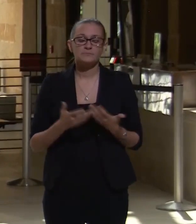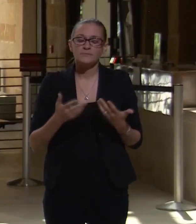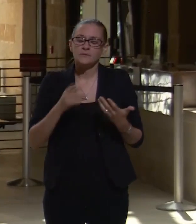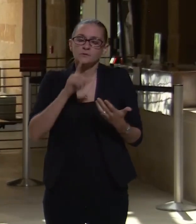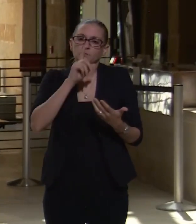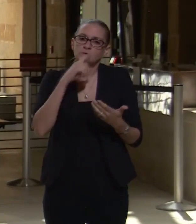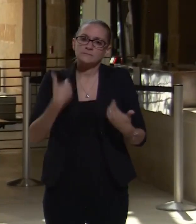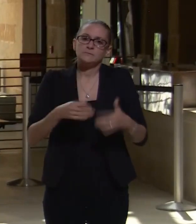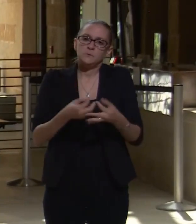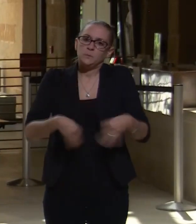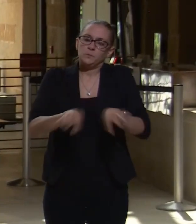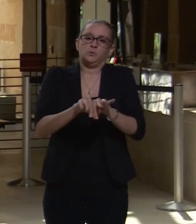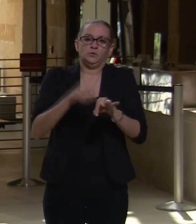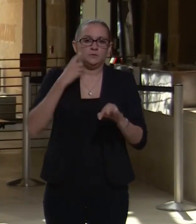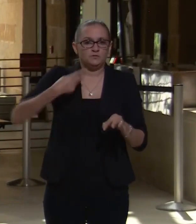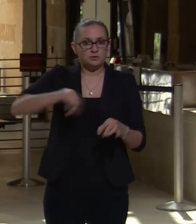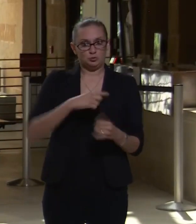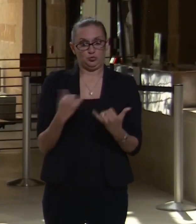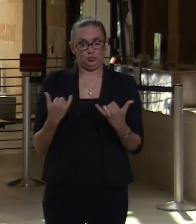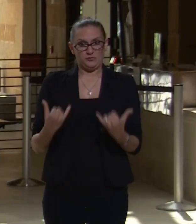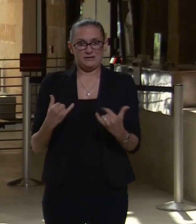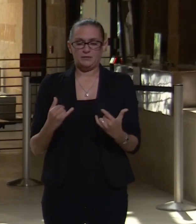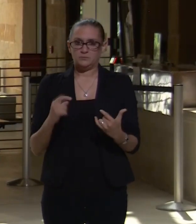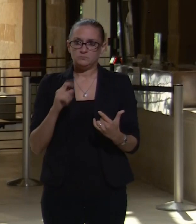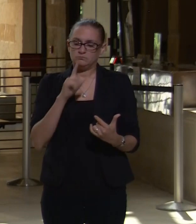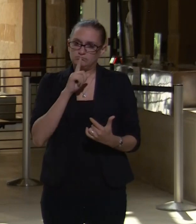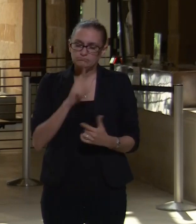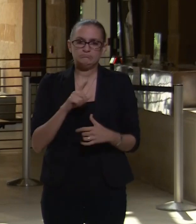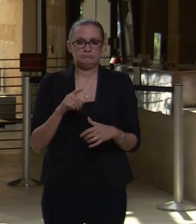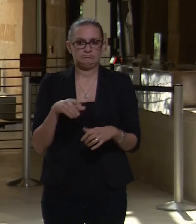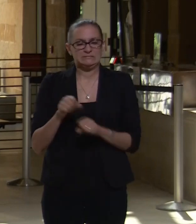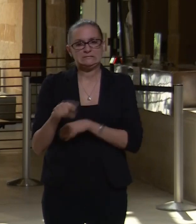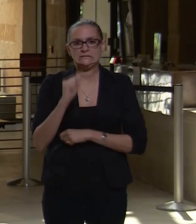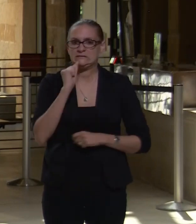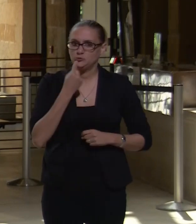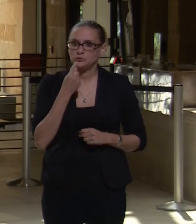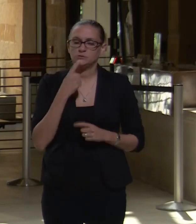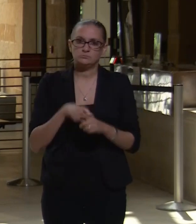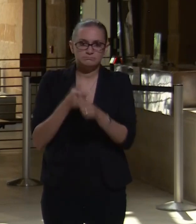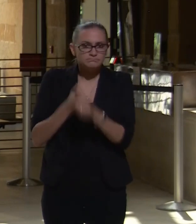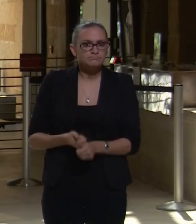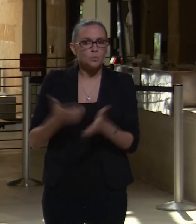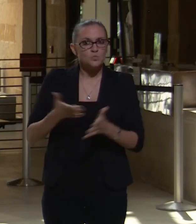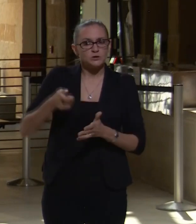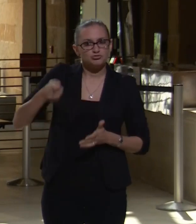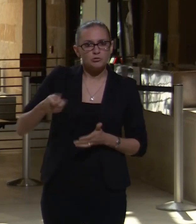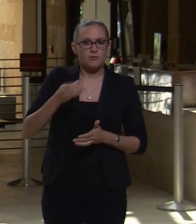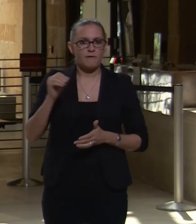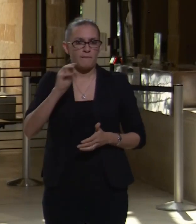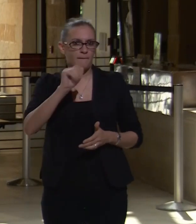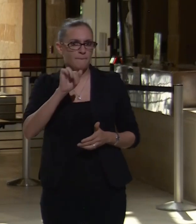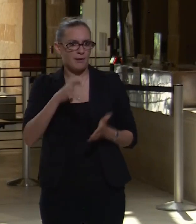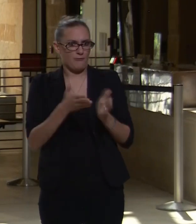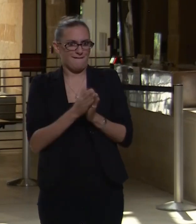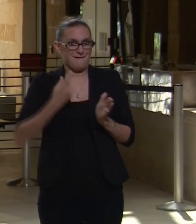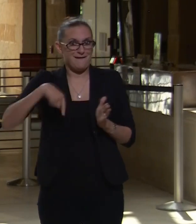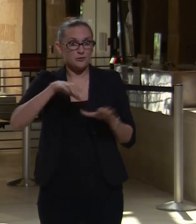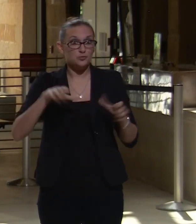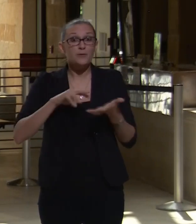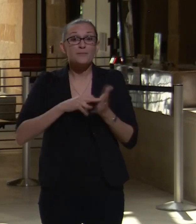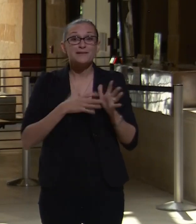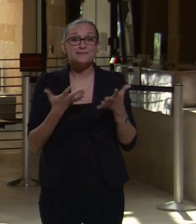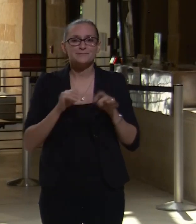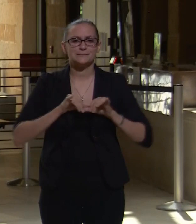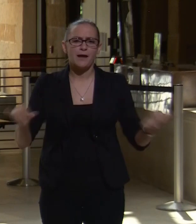it's really critical for us right now to take this seriously, to do what the mayor and the judge have asked us to do, and that is